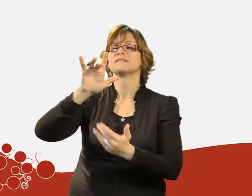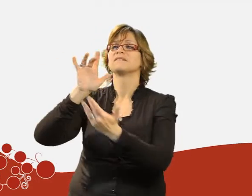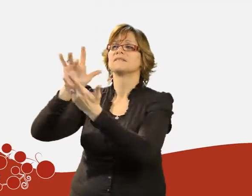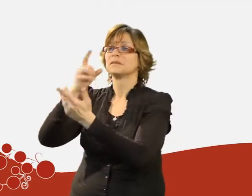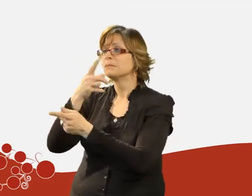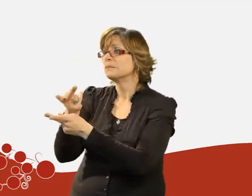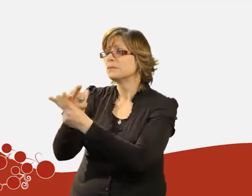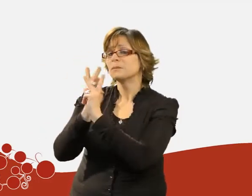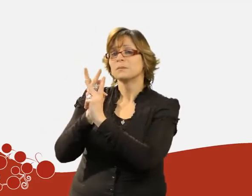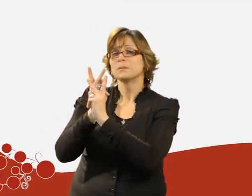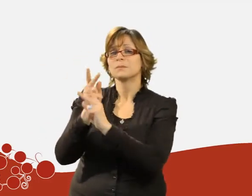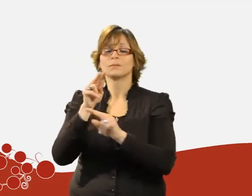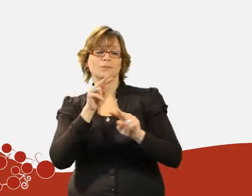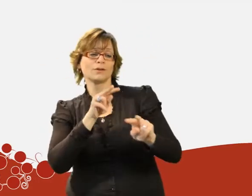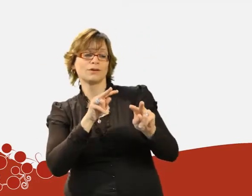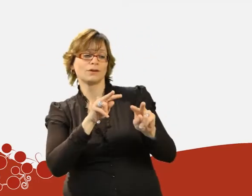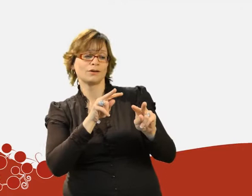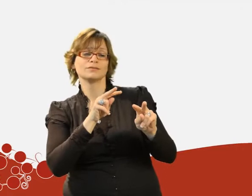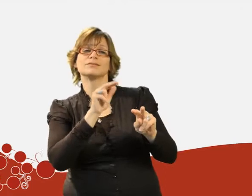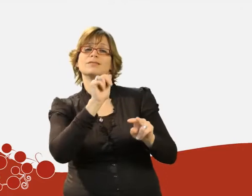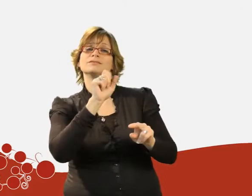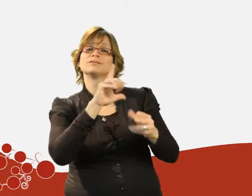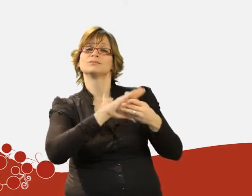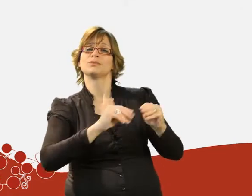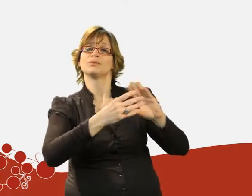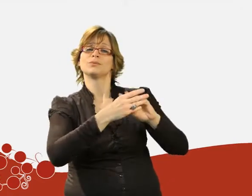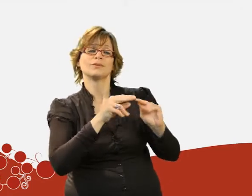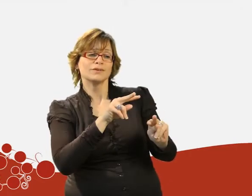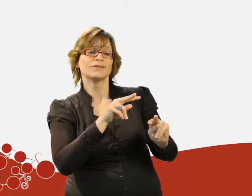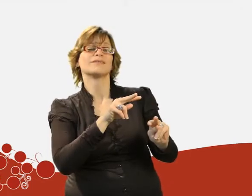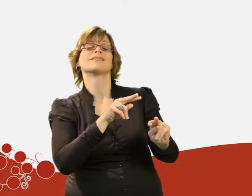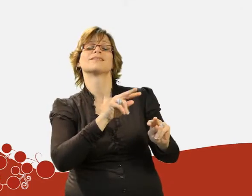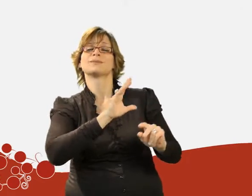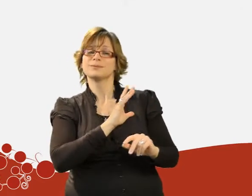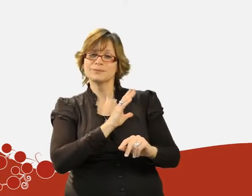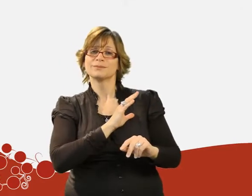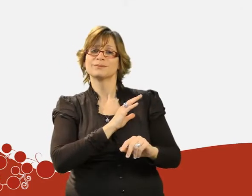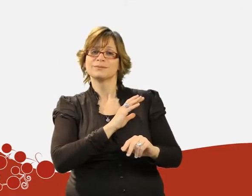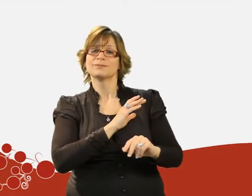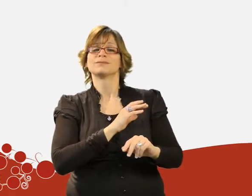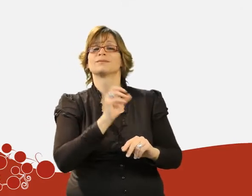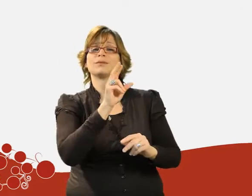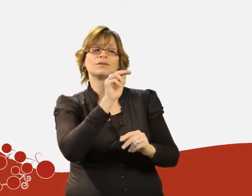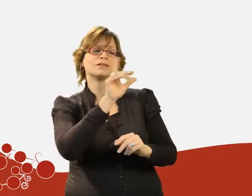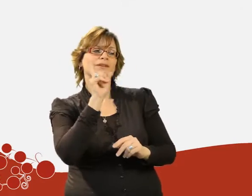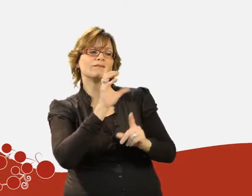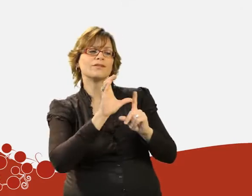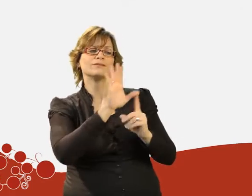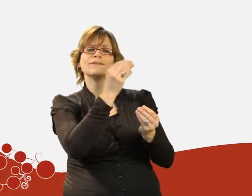Contact your local deaf agency to see if they have a lending library you can use. This is a great way to see ASL